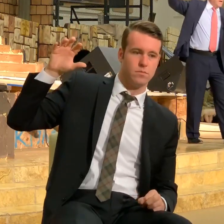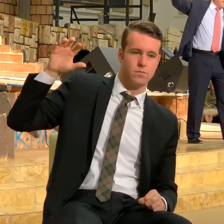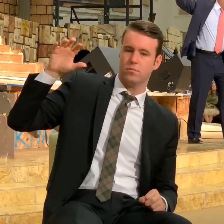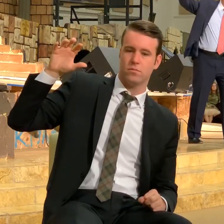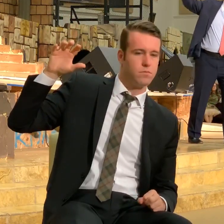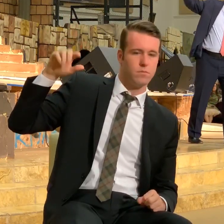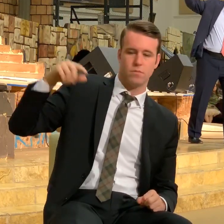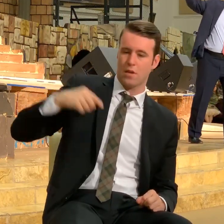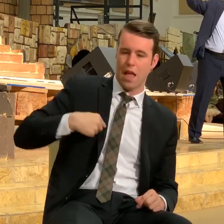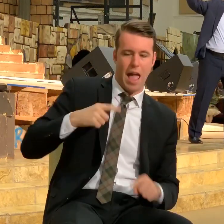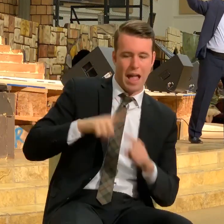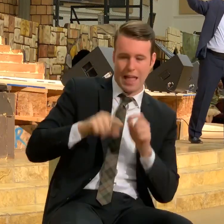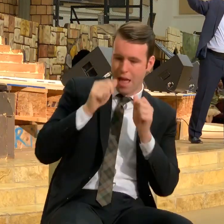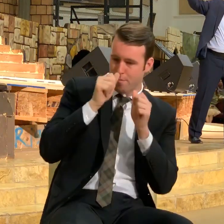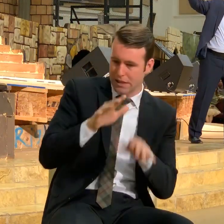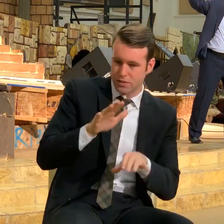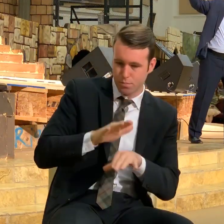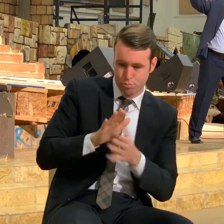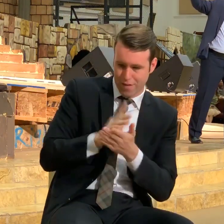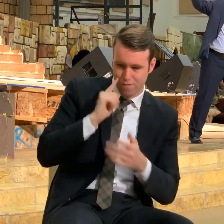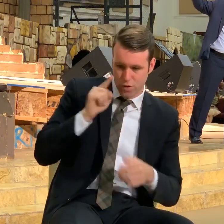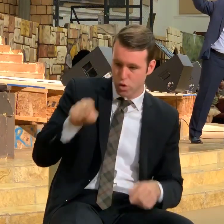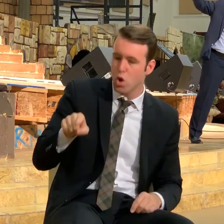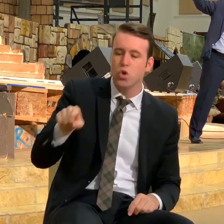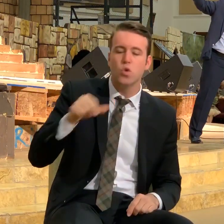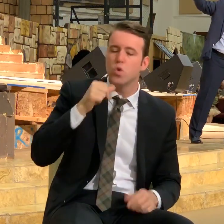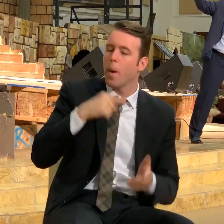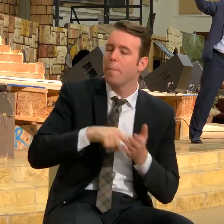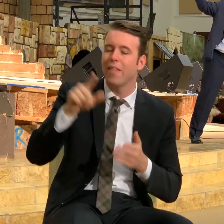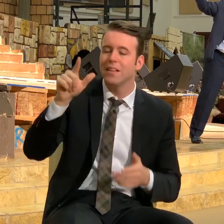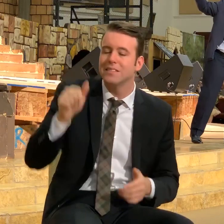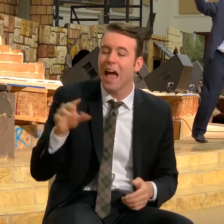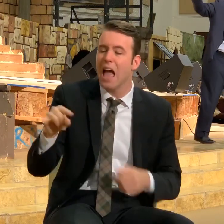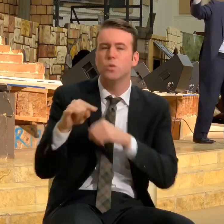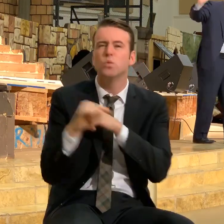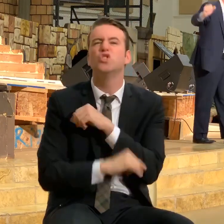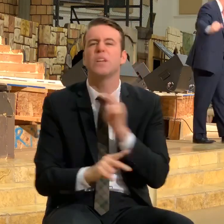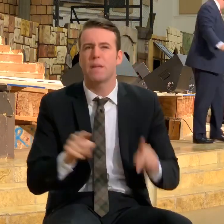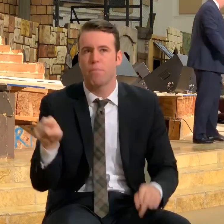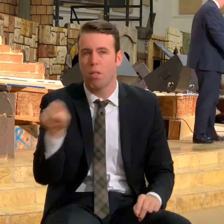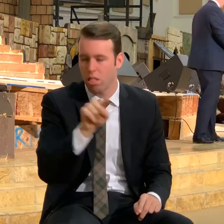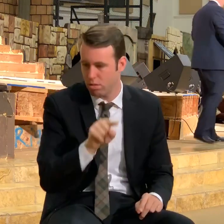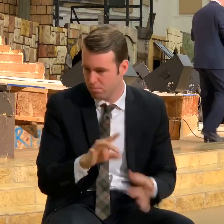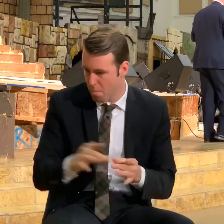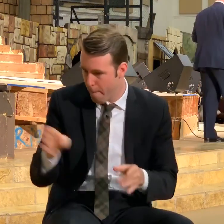He said, "I can't pray a blessing on you. You don't pay your tithes and you cheat people."